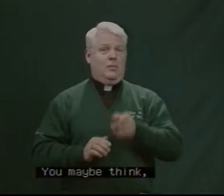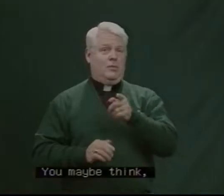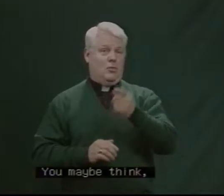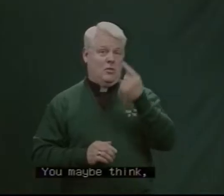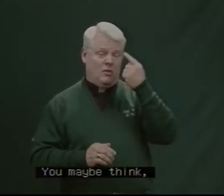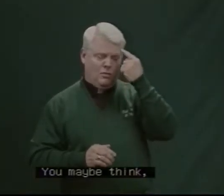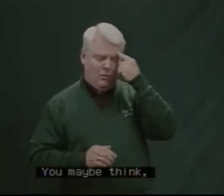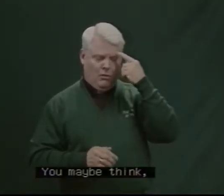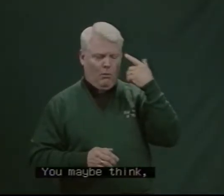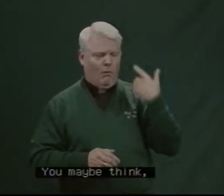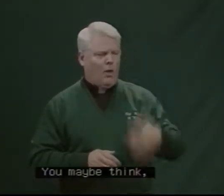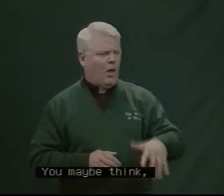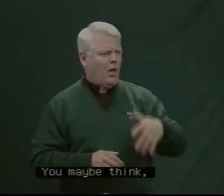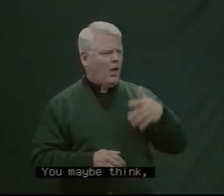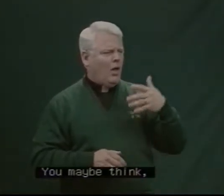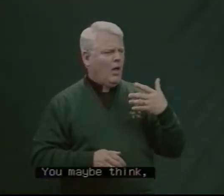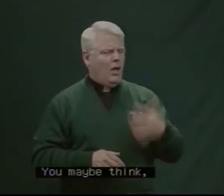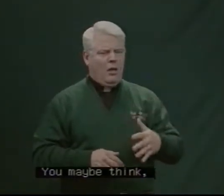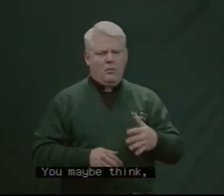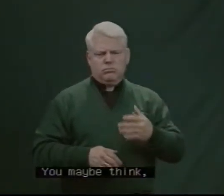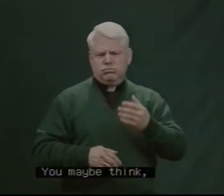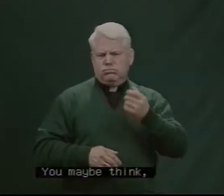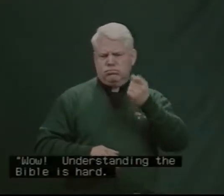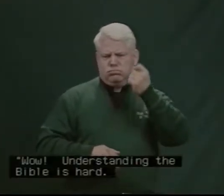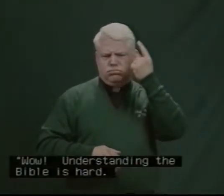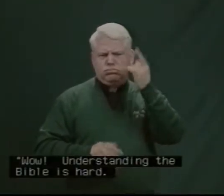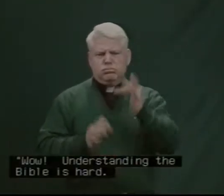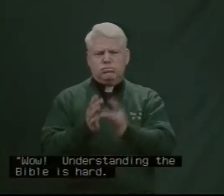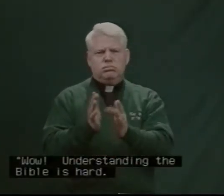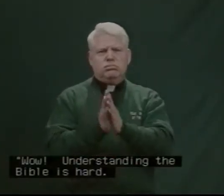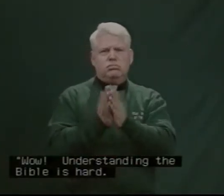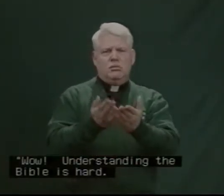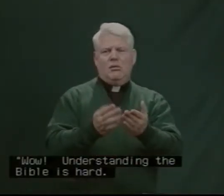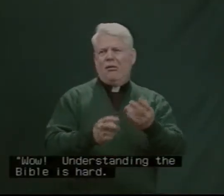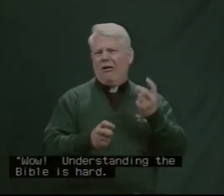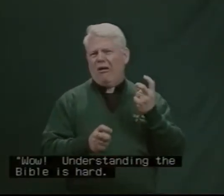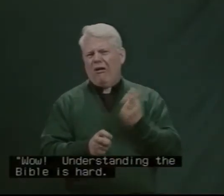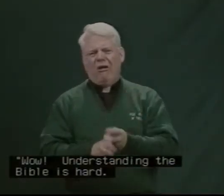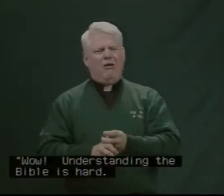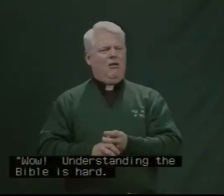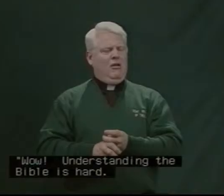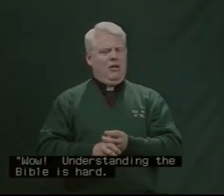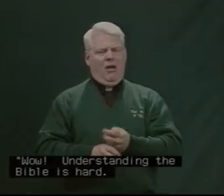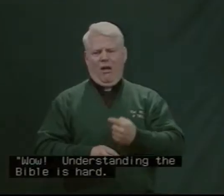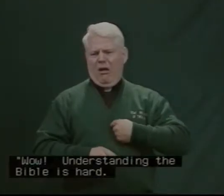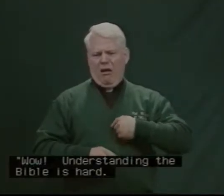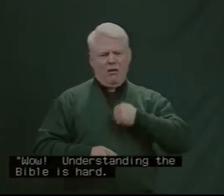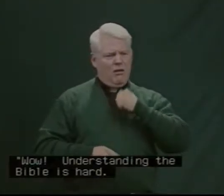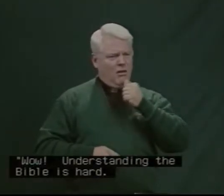You maybe think, Wow, understanding the Bible is hard.